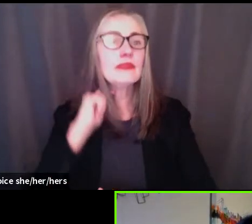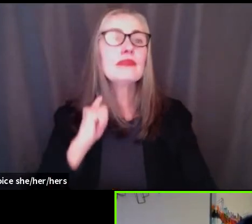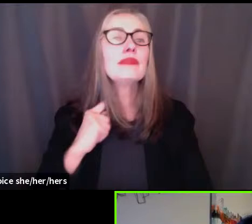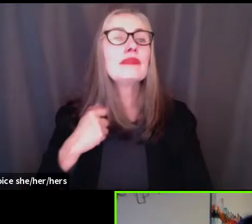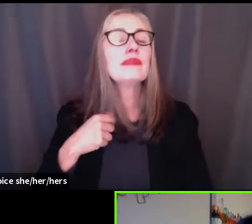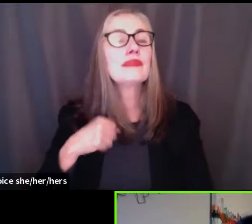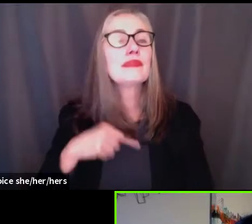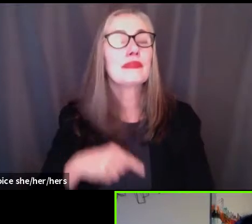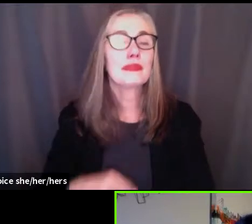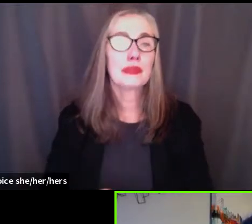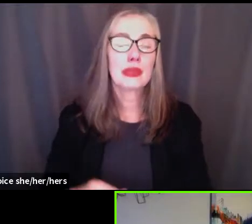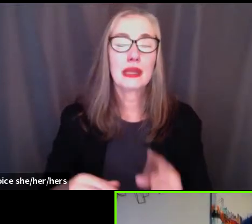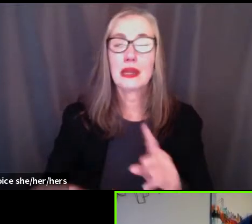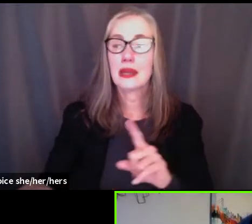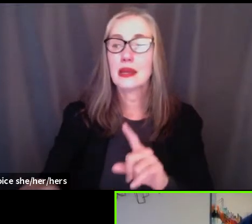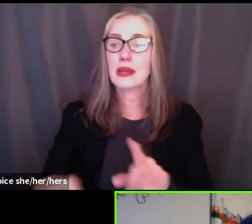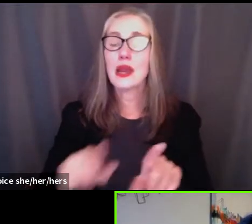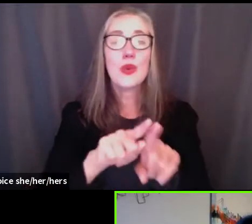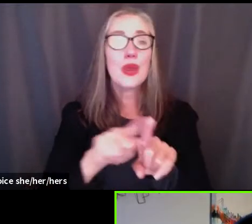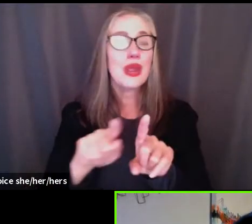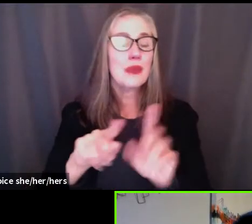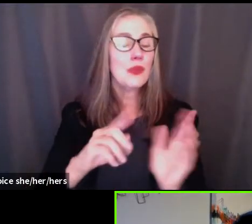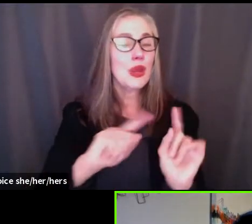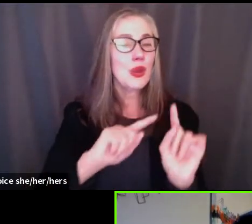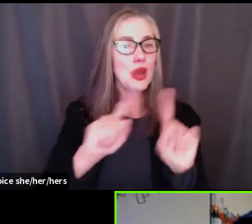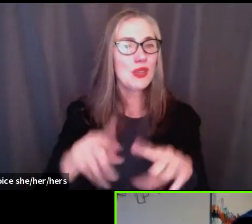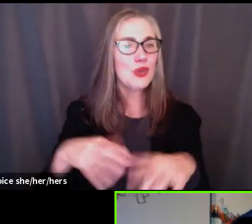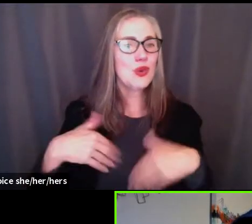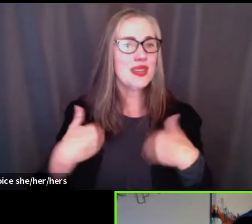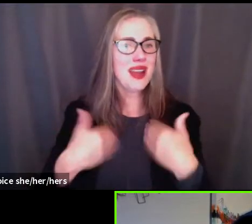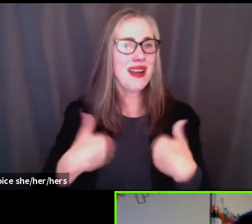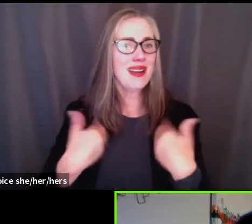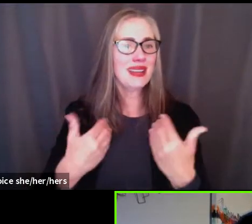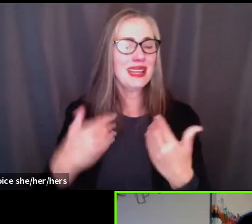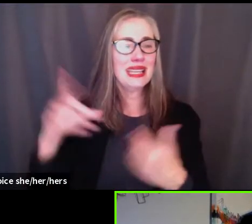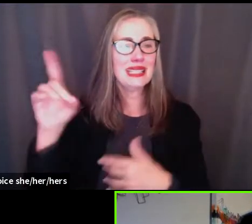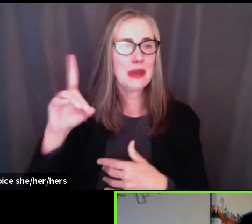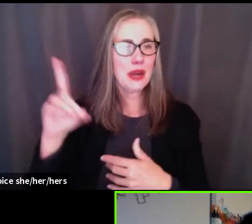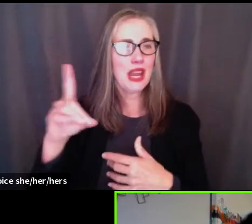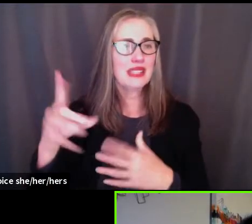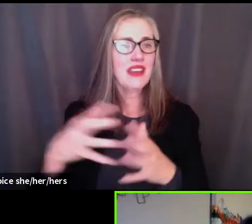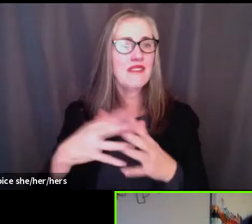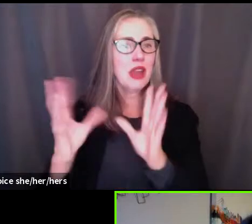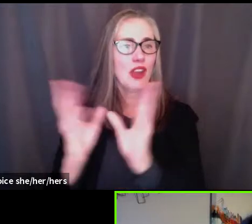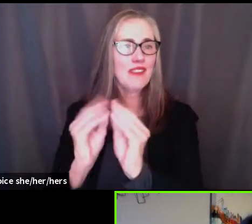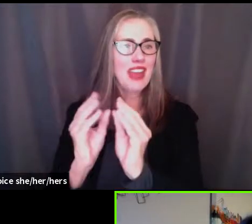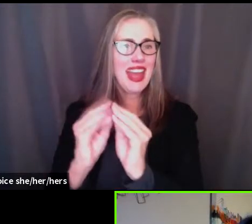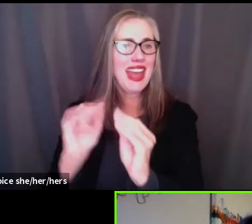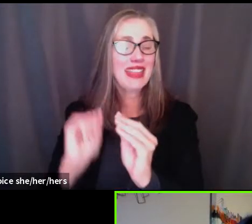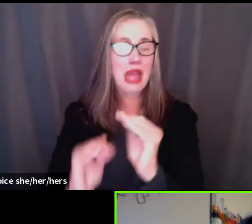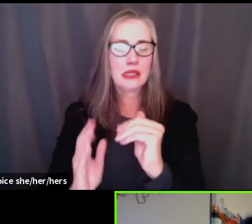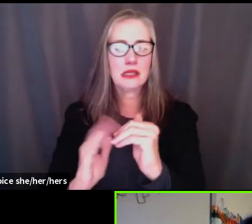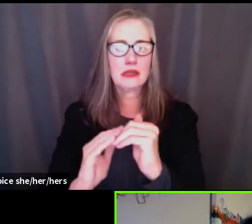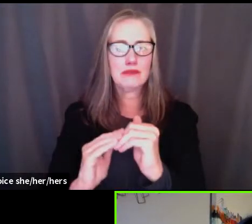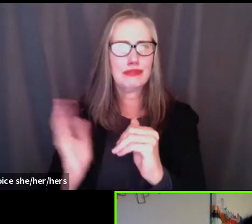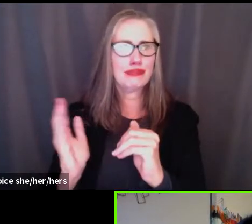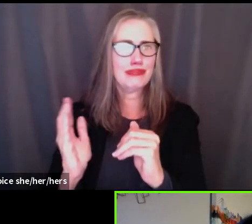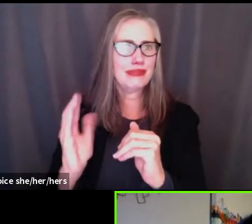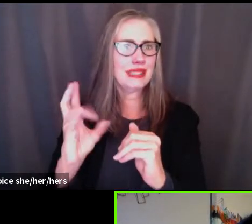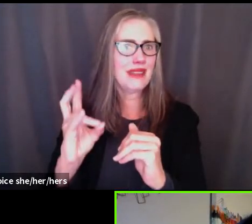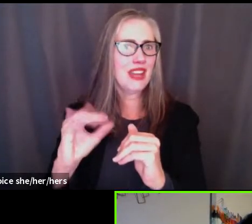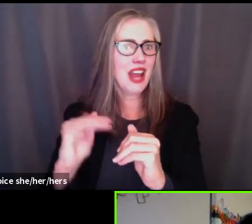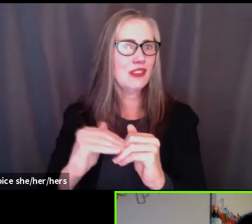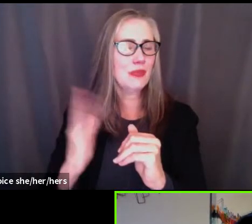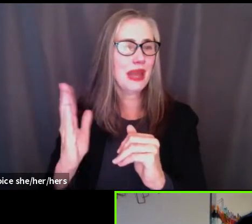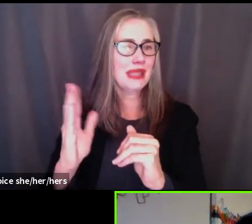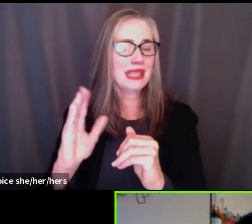we also attended our Young Democrats of America convention, where that was a 700 plus gathering in